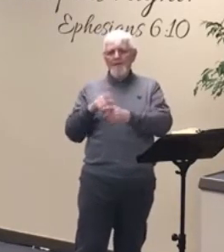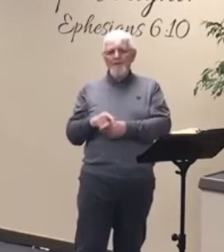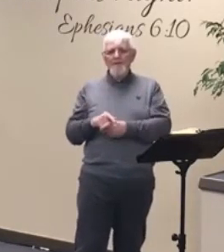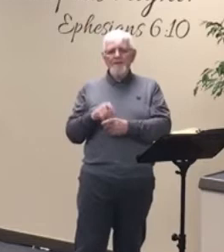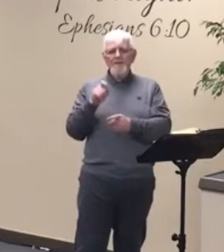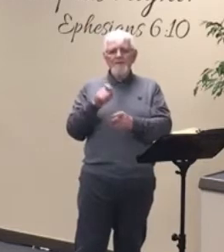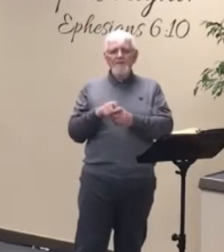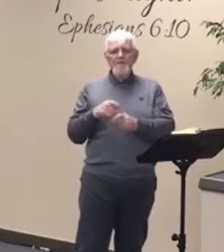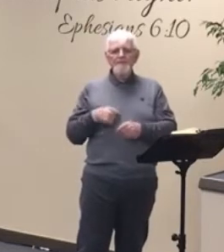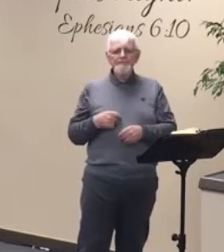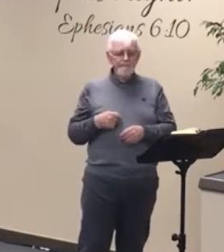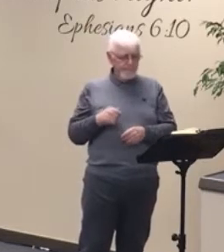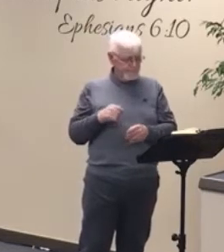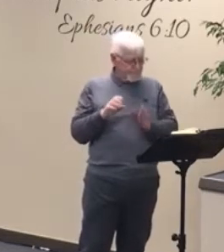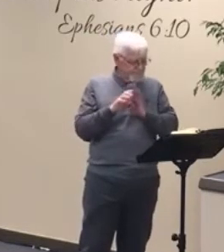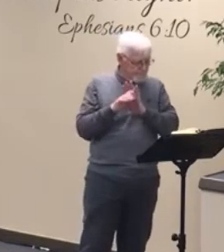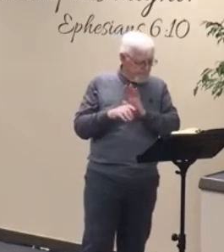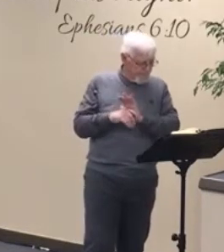Look at chapter